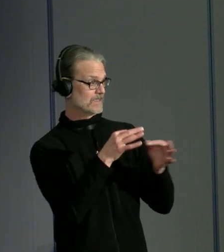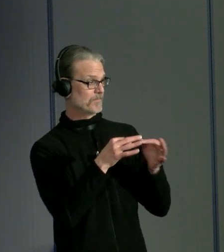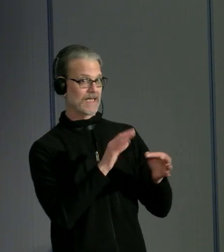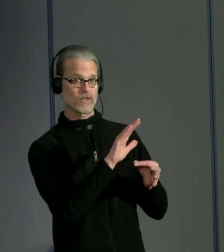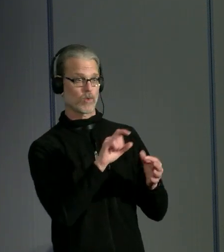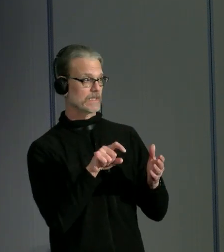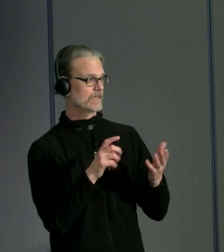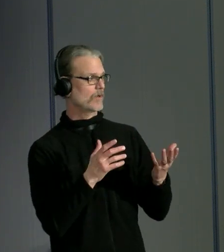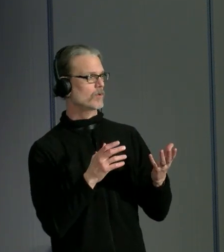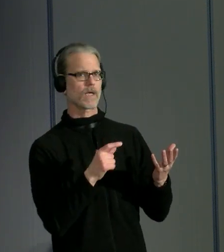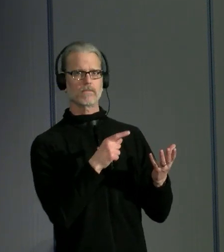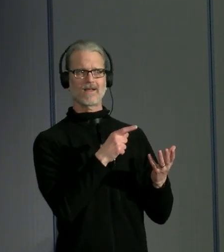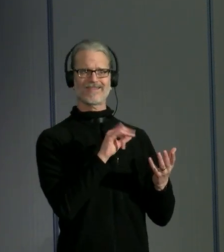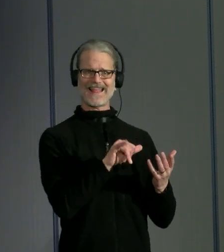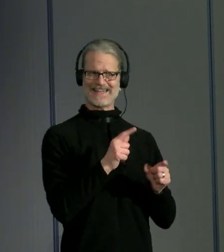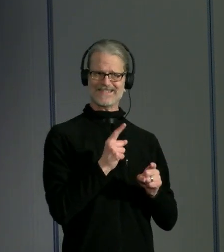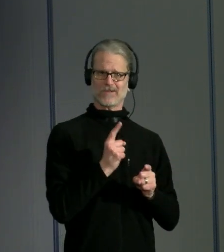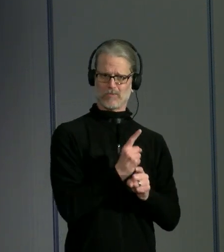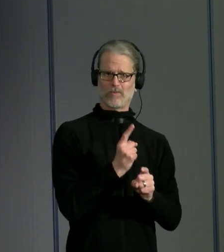much appropriately.